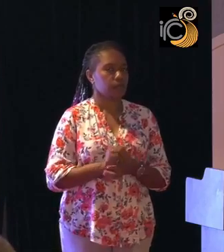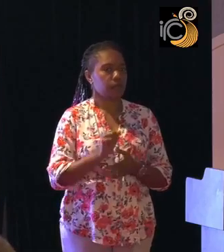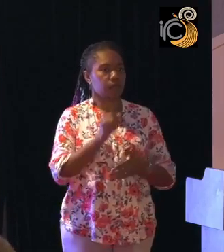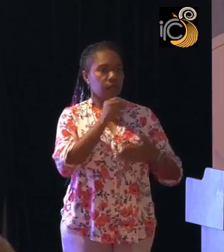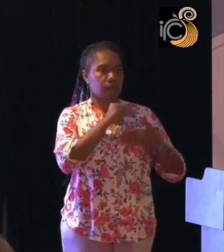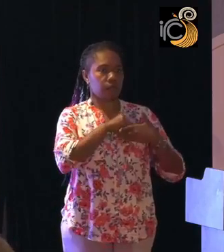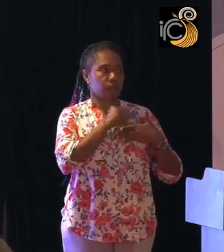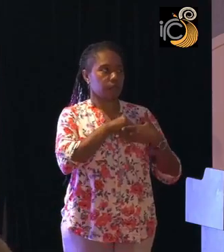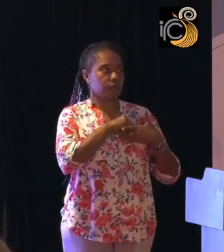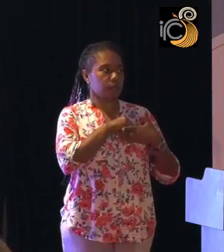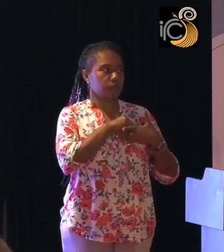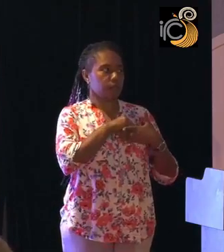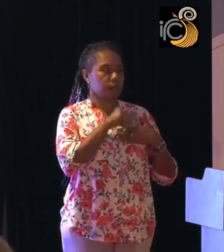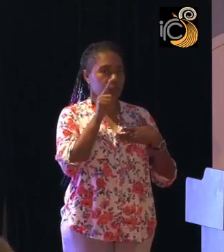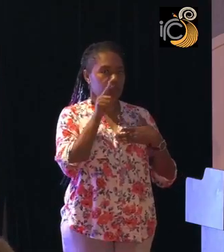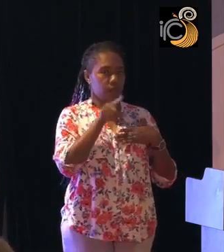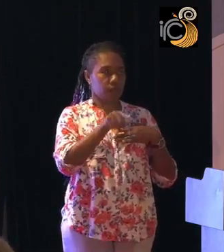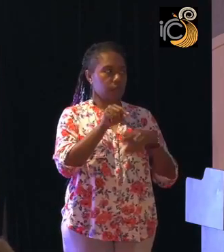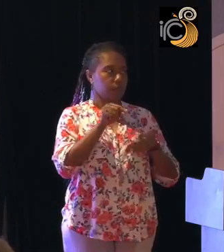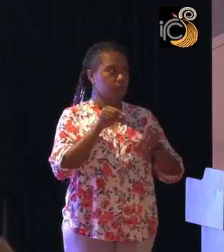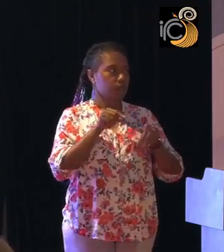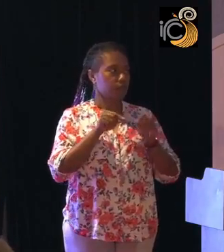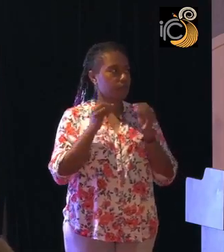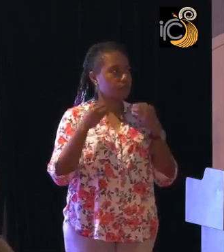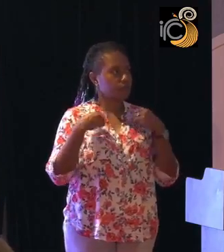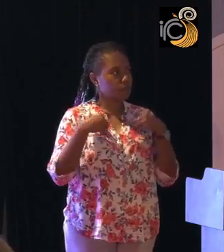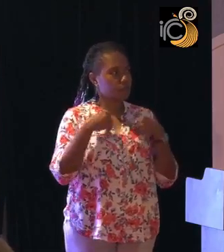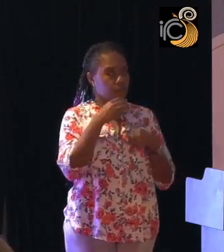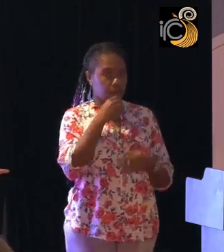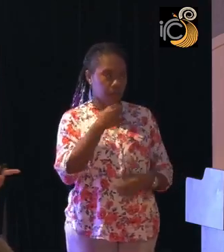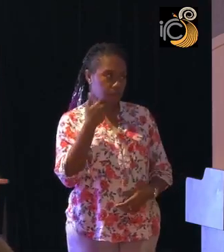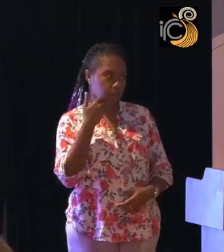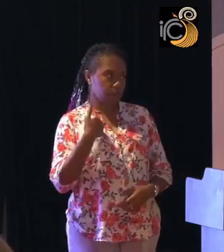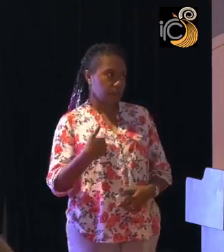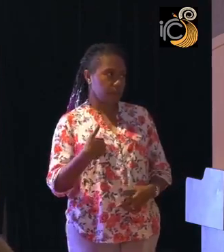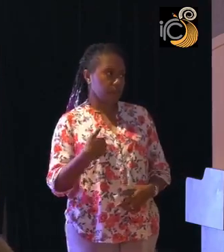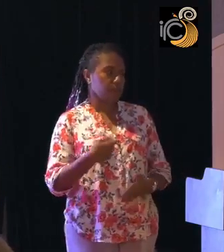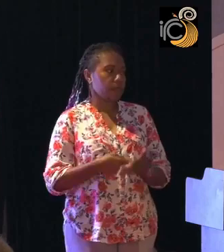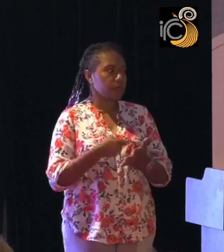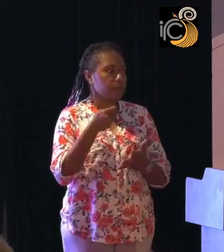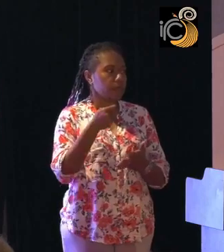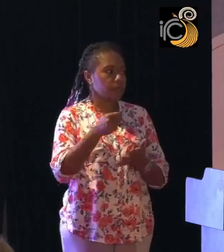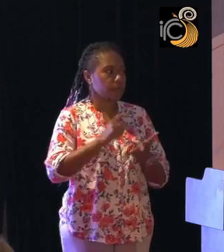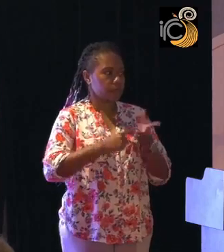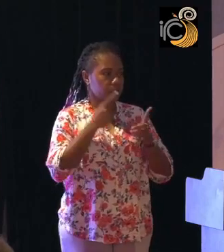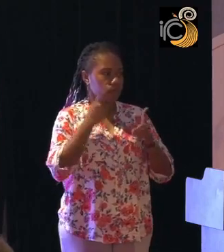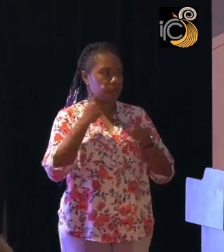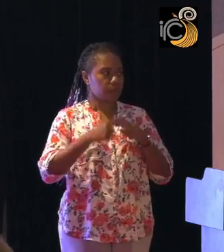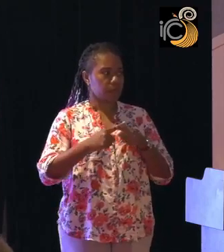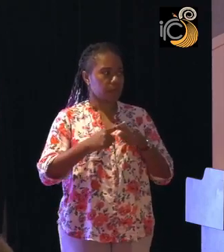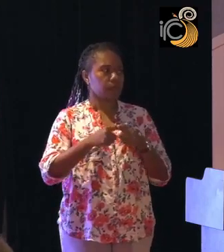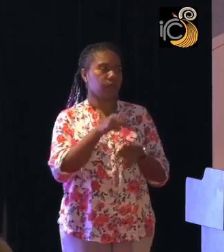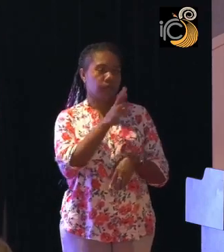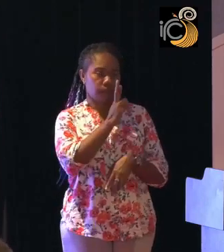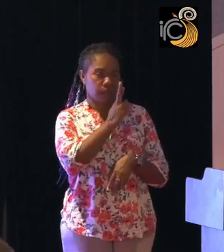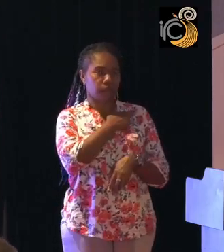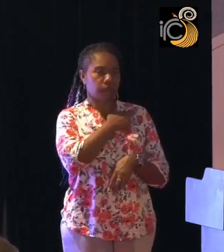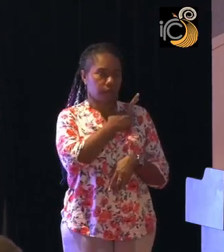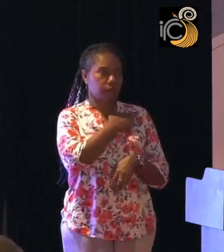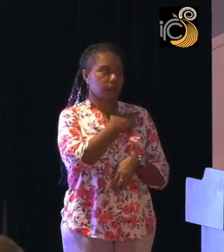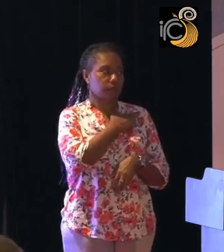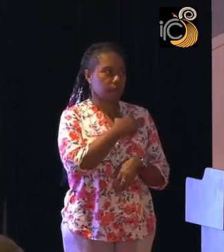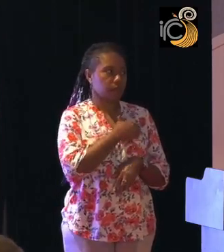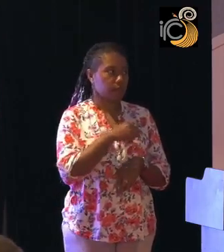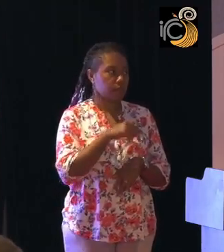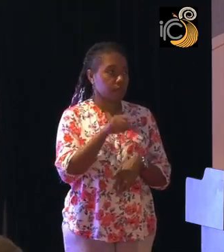become a businessman, businesswoman, paying tax is not a burden, it's a responsibility. So you choose to